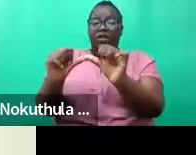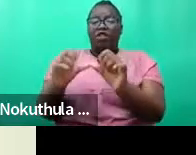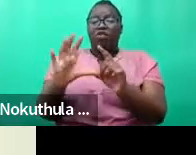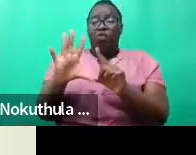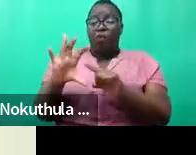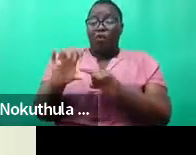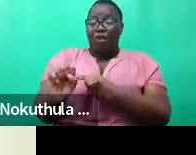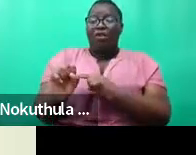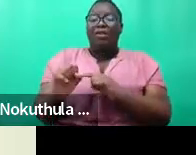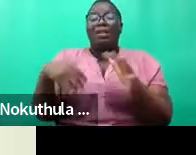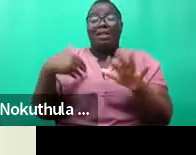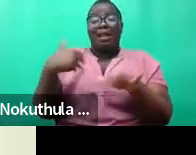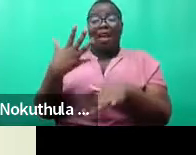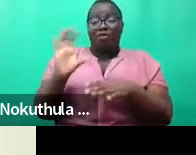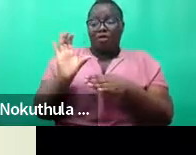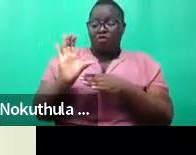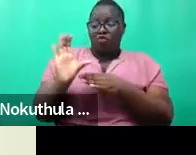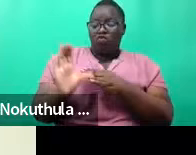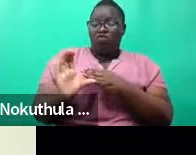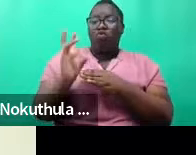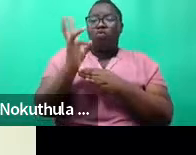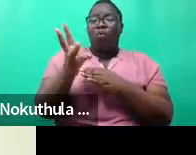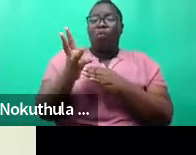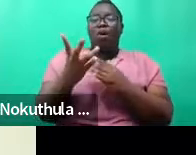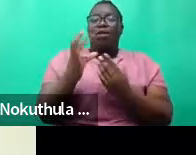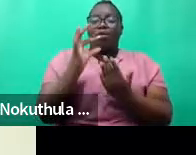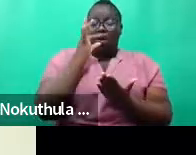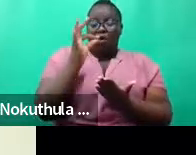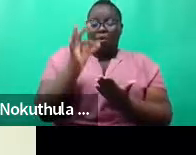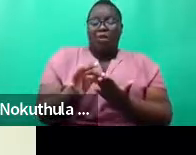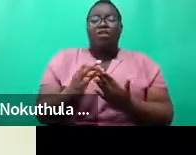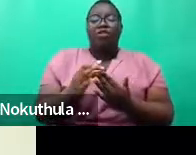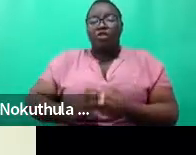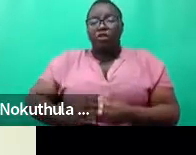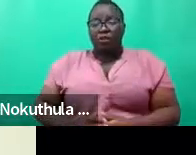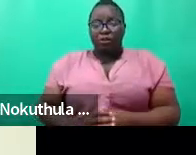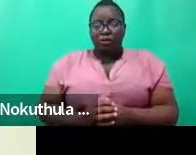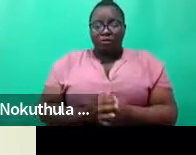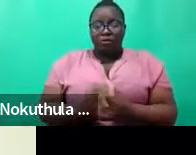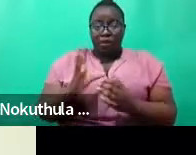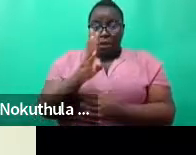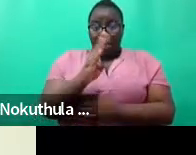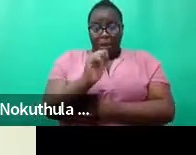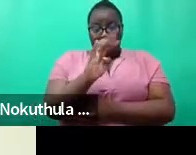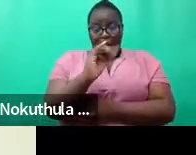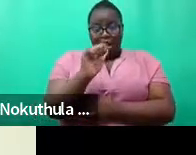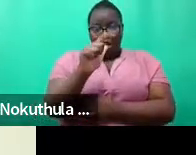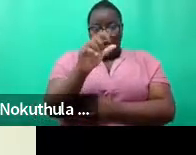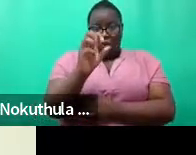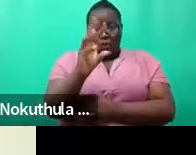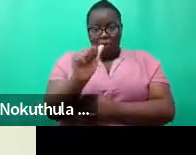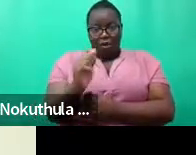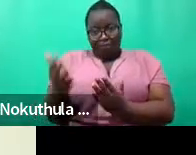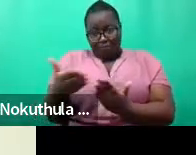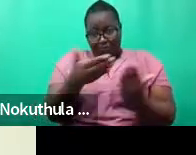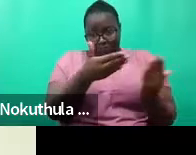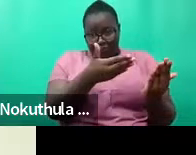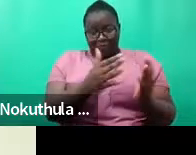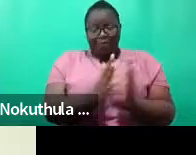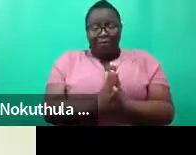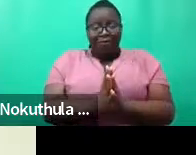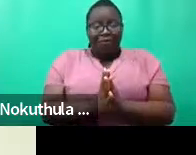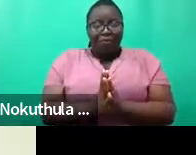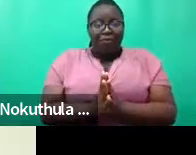conclude with the recommendations. Babalo, over to you. Yes, Babalo, we